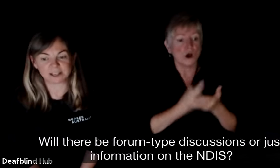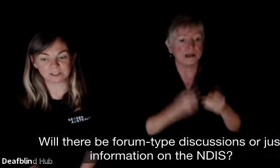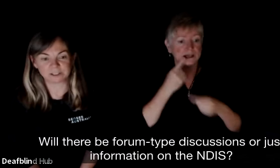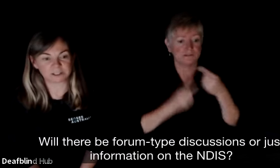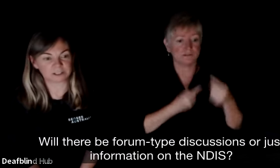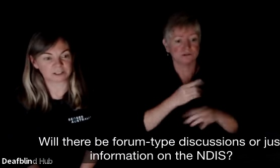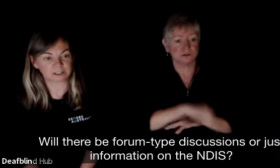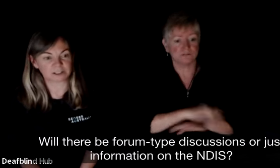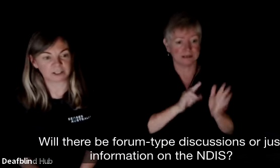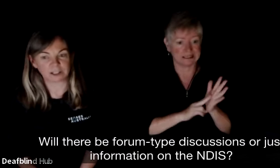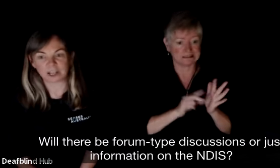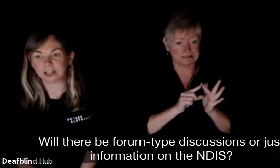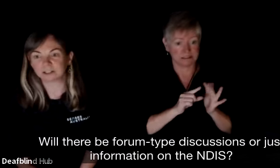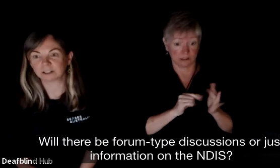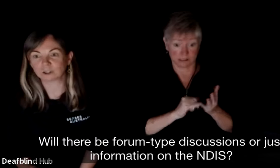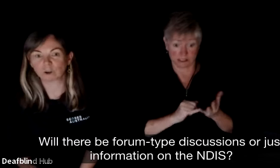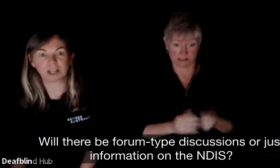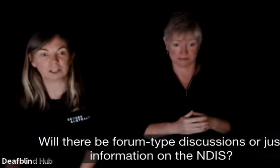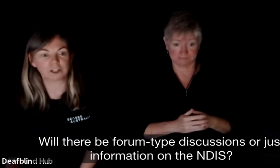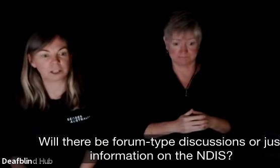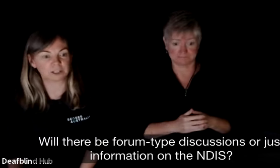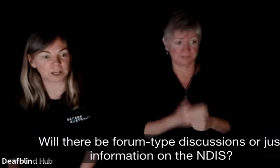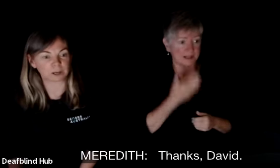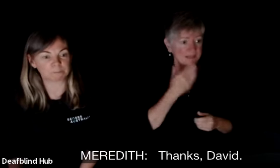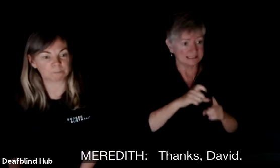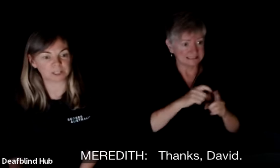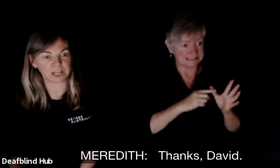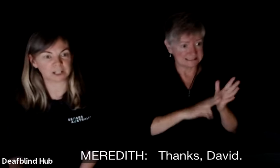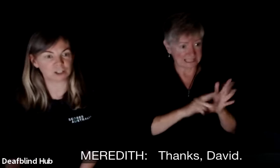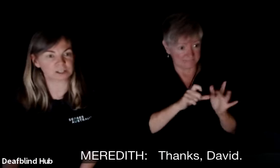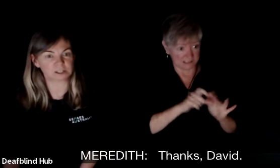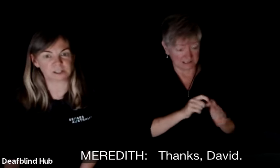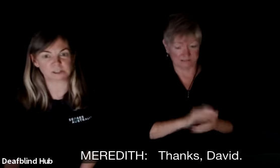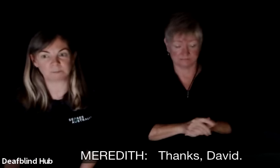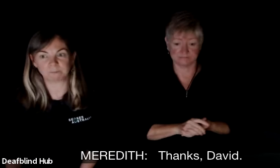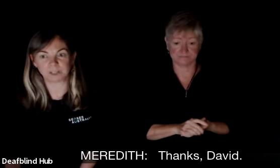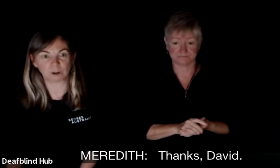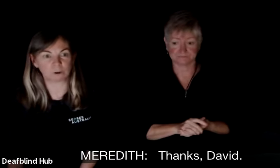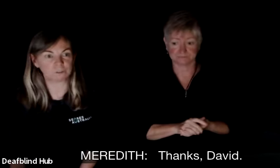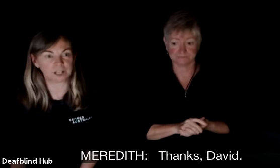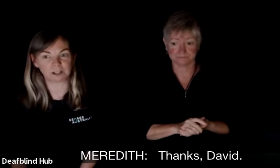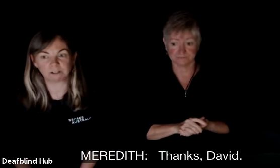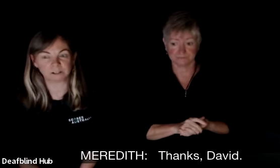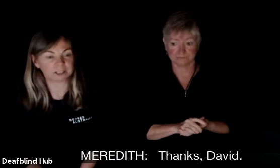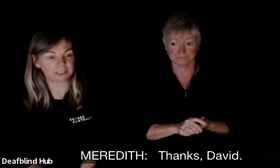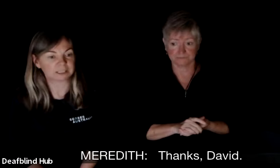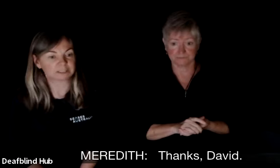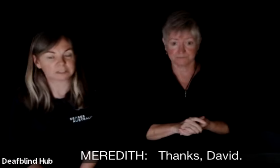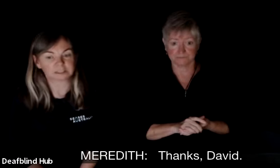Thanks, David. And Craig, you can take Justin's video off